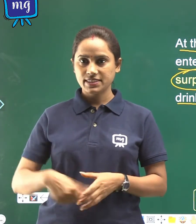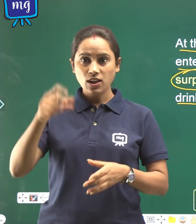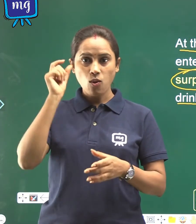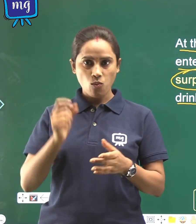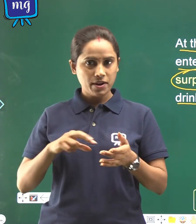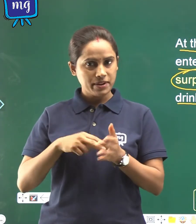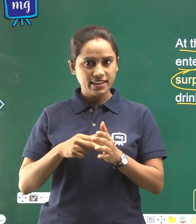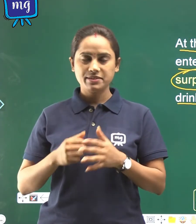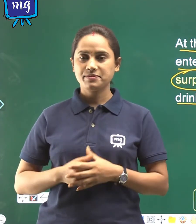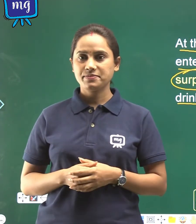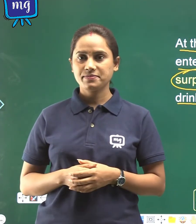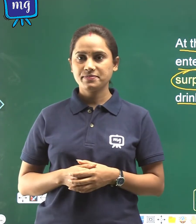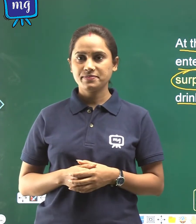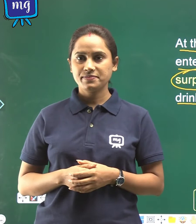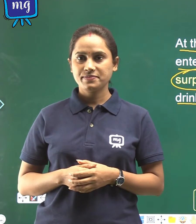Word meaning: